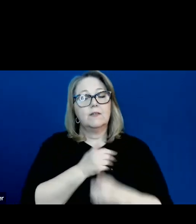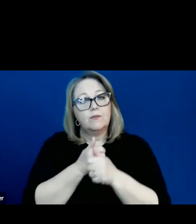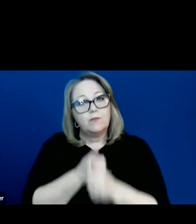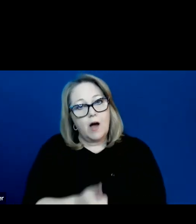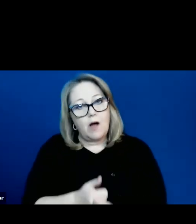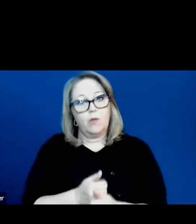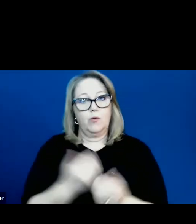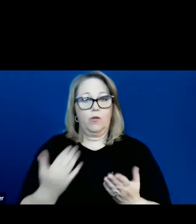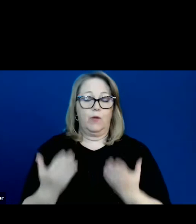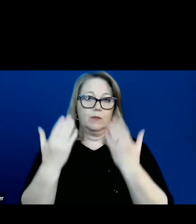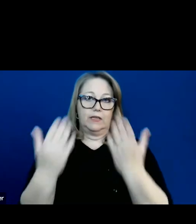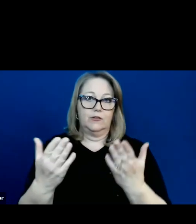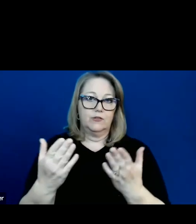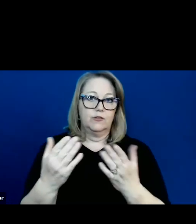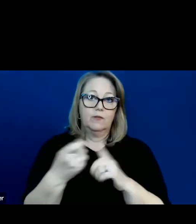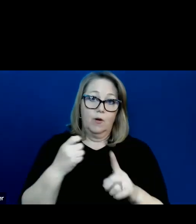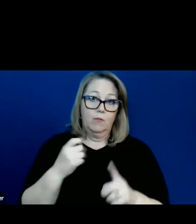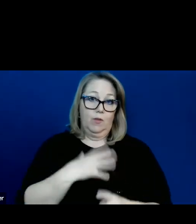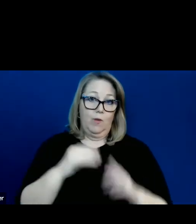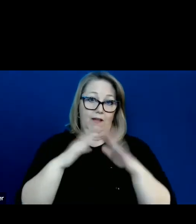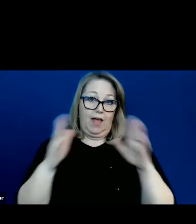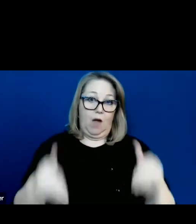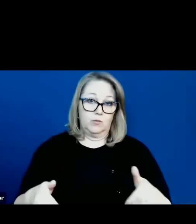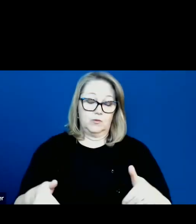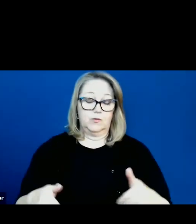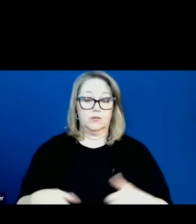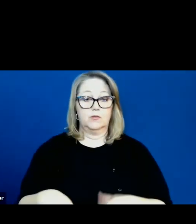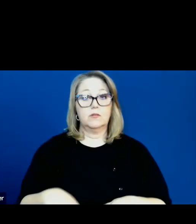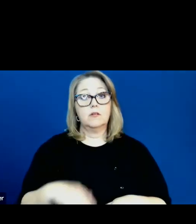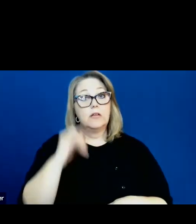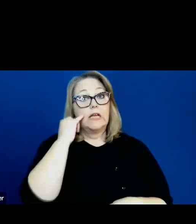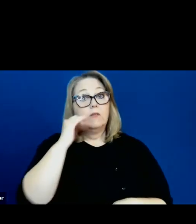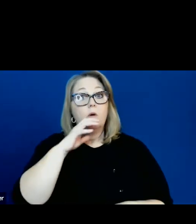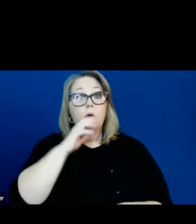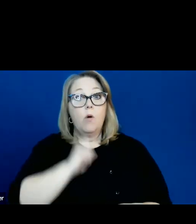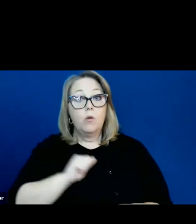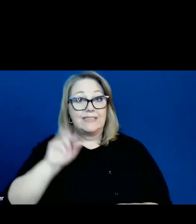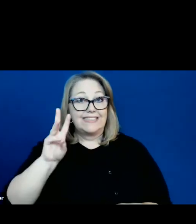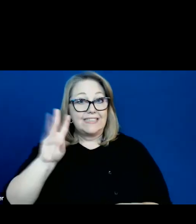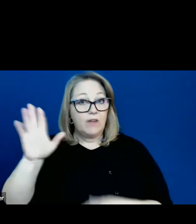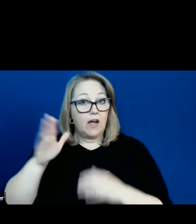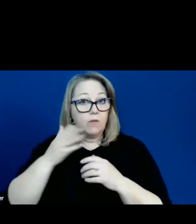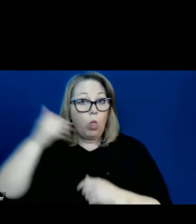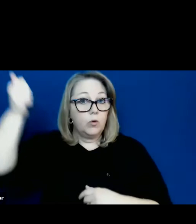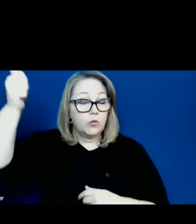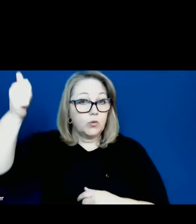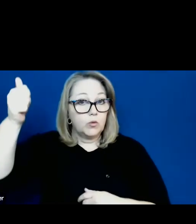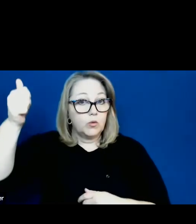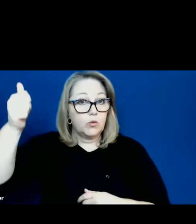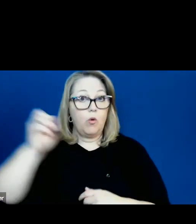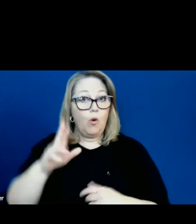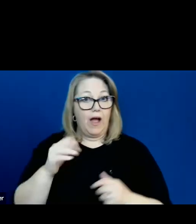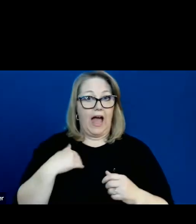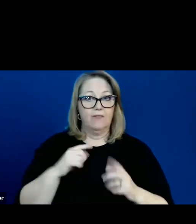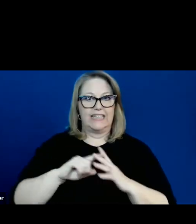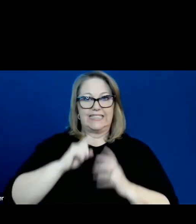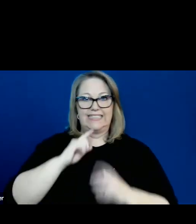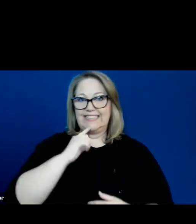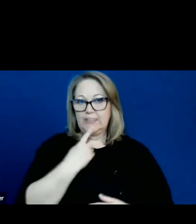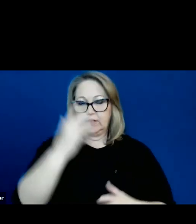recommendations from the White House. If you are over 65 or with significant health conditions, you should not